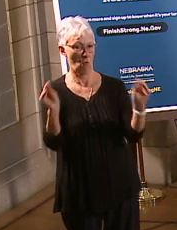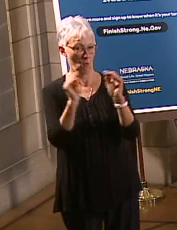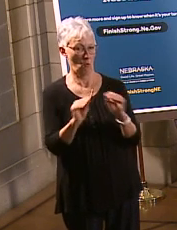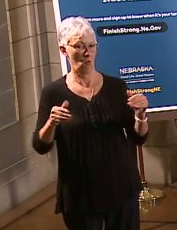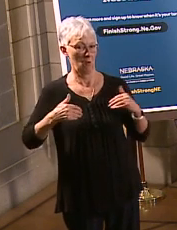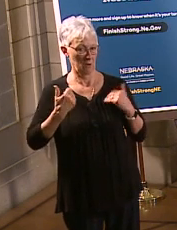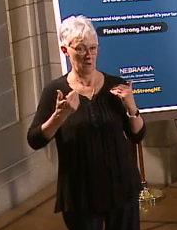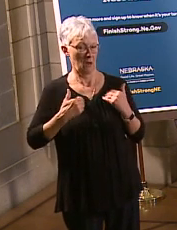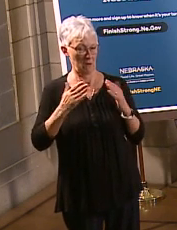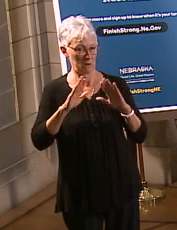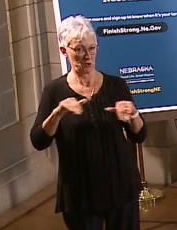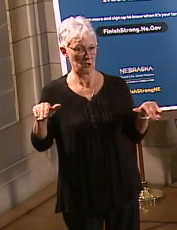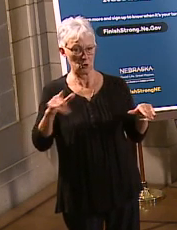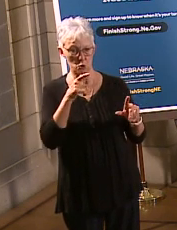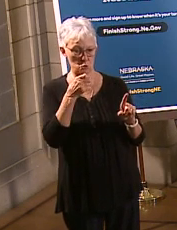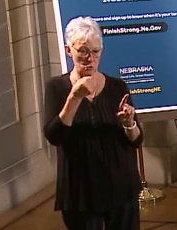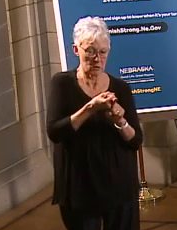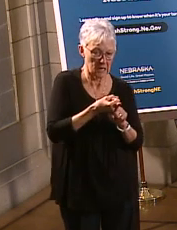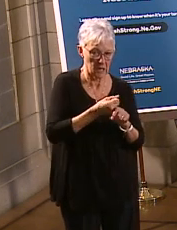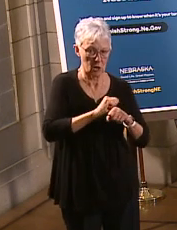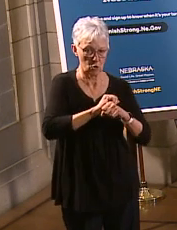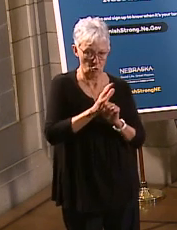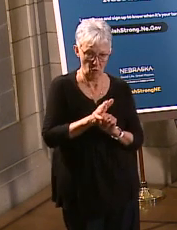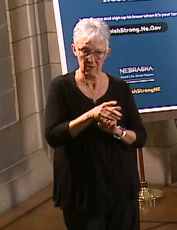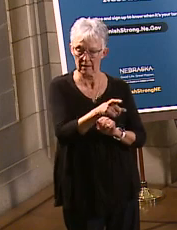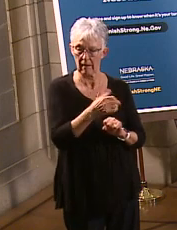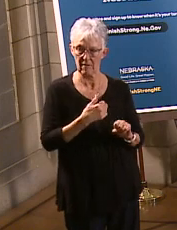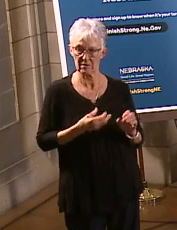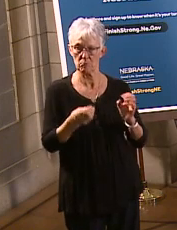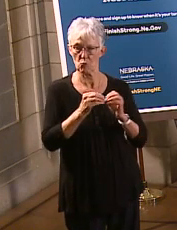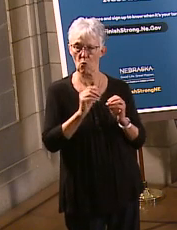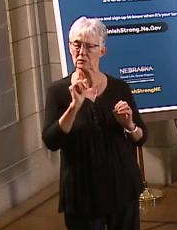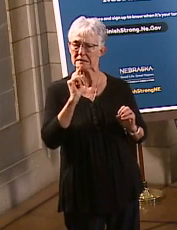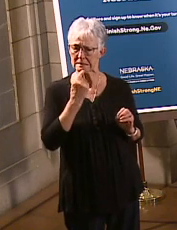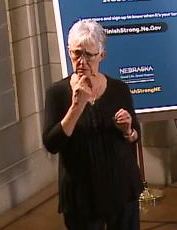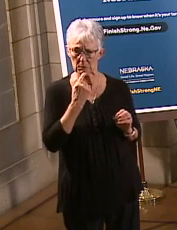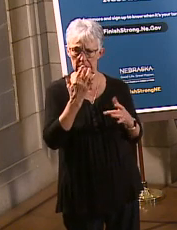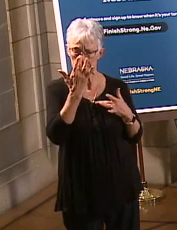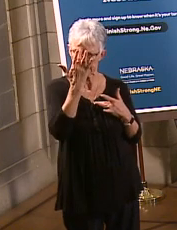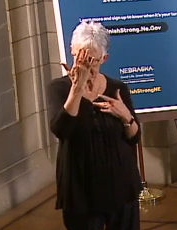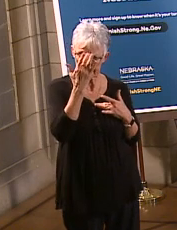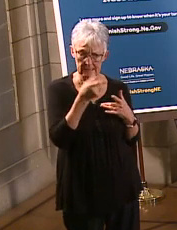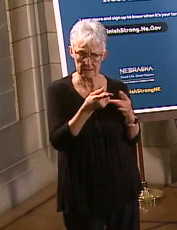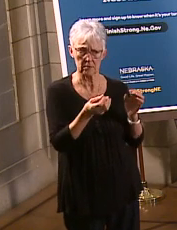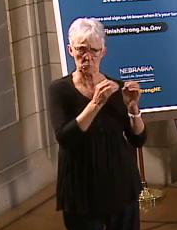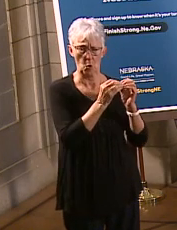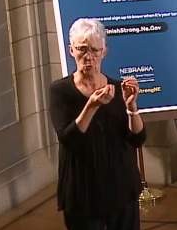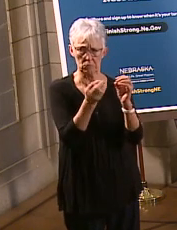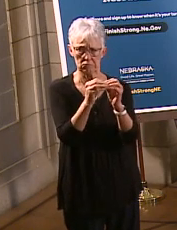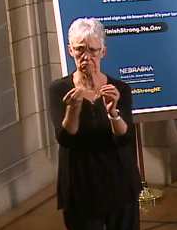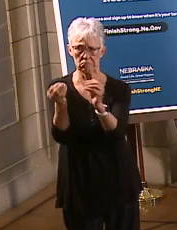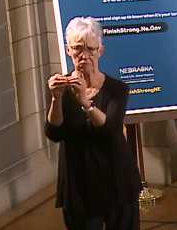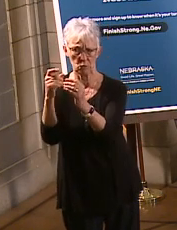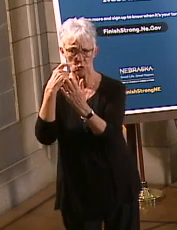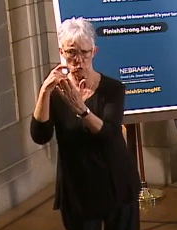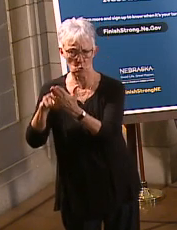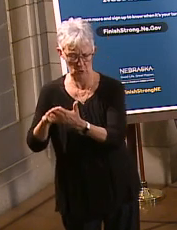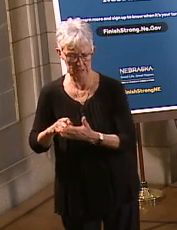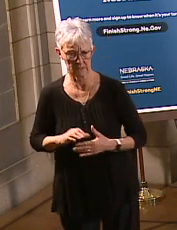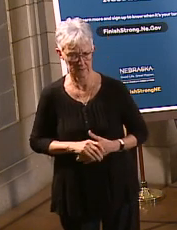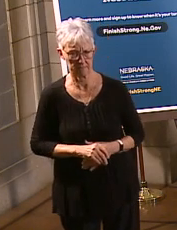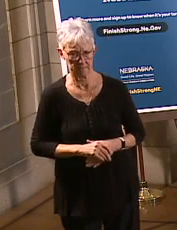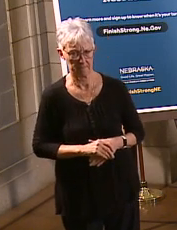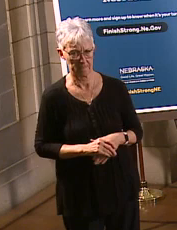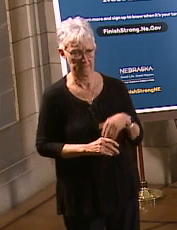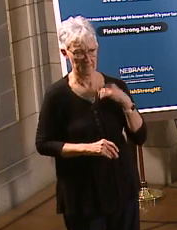Nebraska? Andrew asked, are there, he said there's some reports that the complications in children as